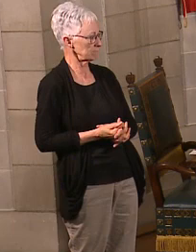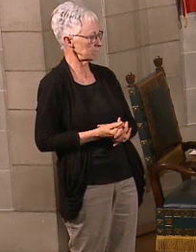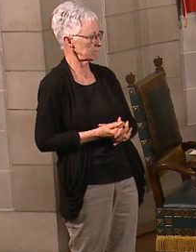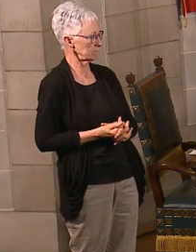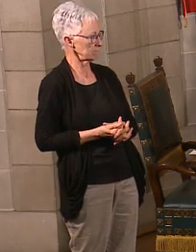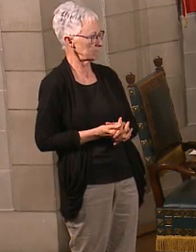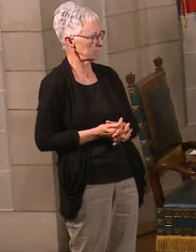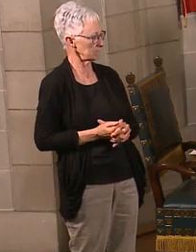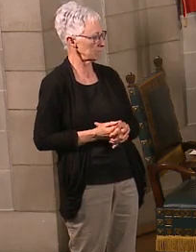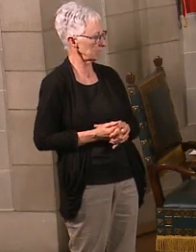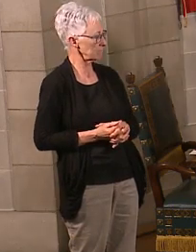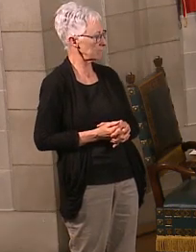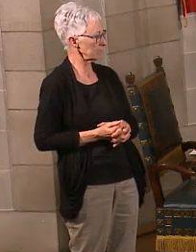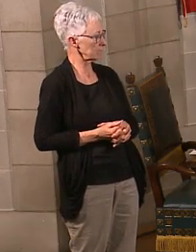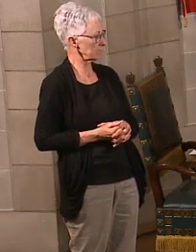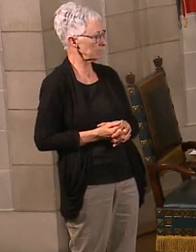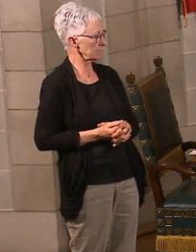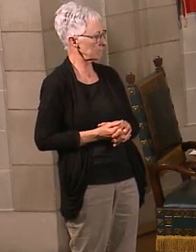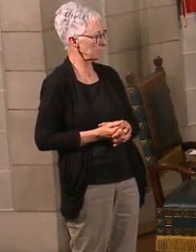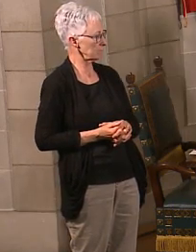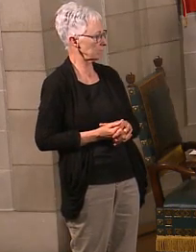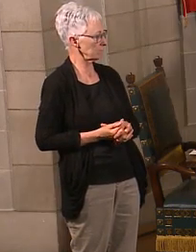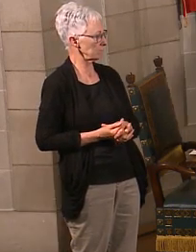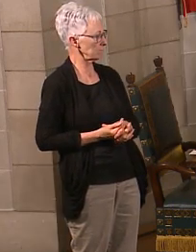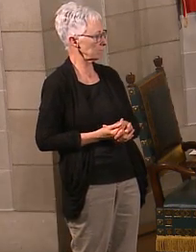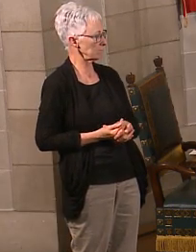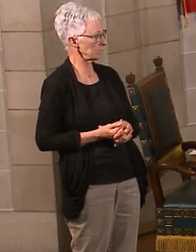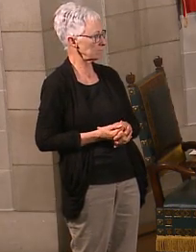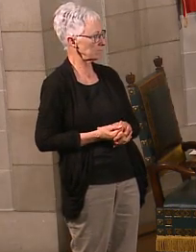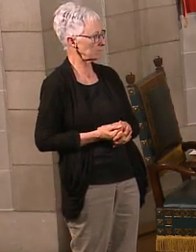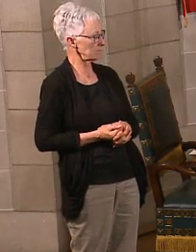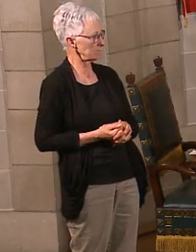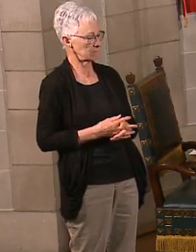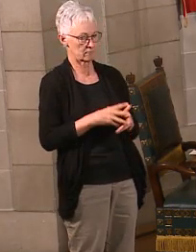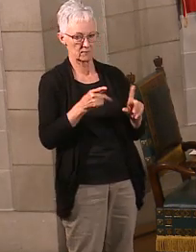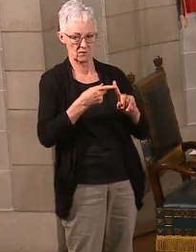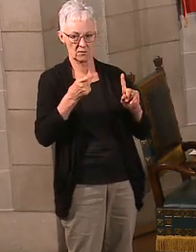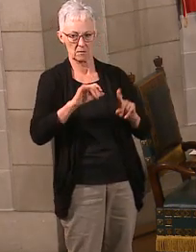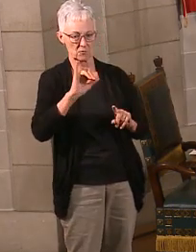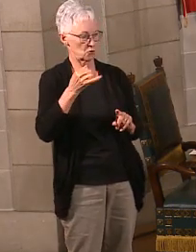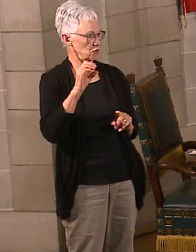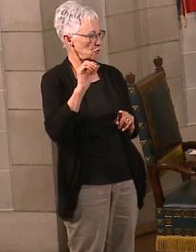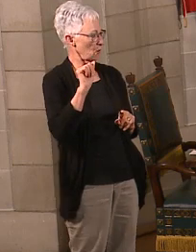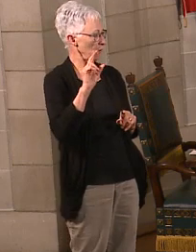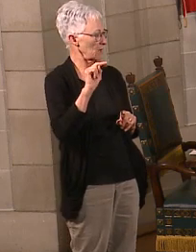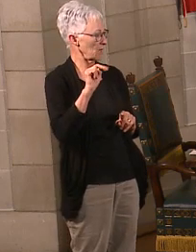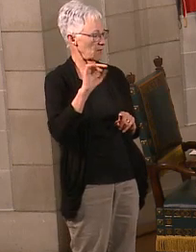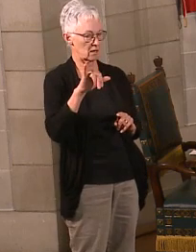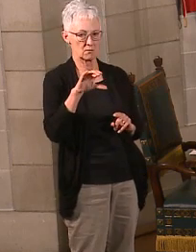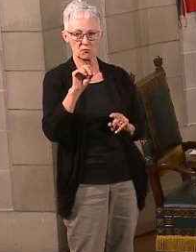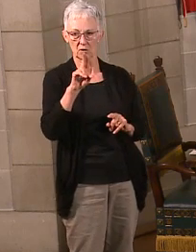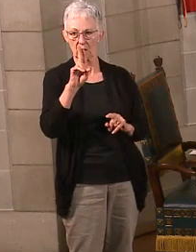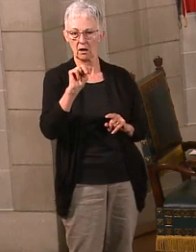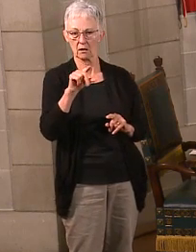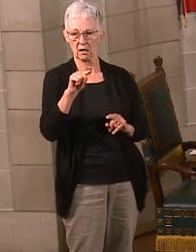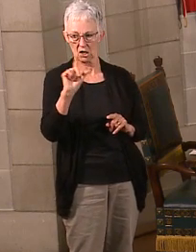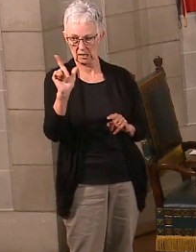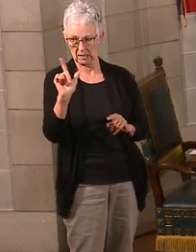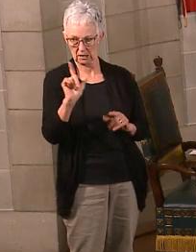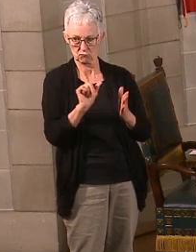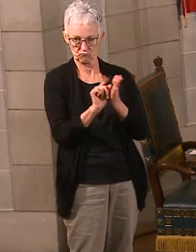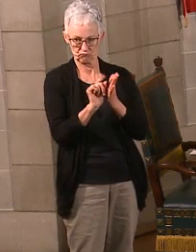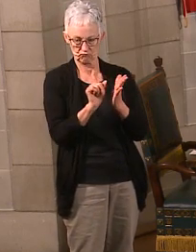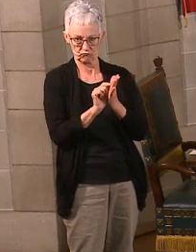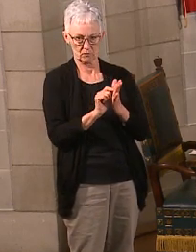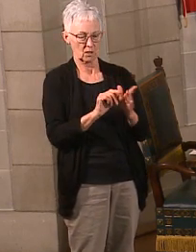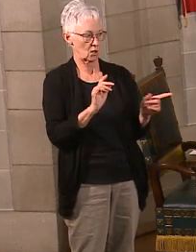Start with that first one right here, Joanne, right here, yeah. So, from Joanne Young, Lincoln Journal-Star. Is there a plan to test all